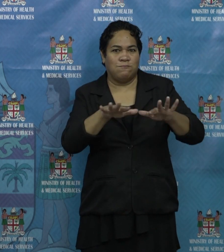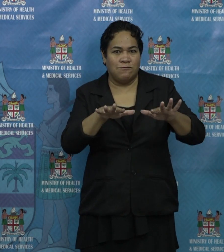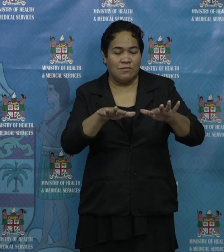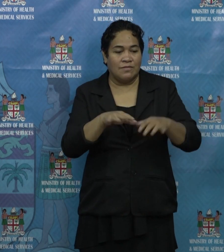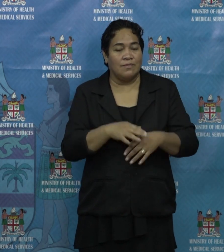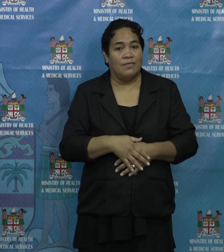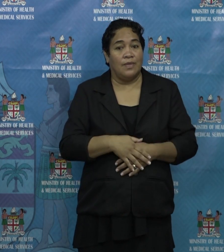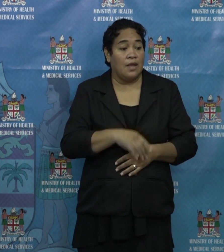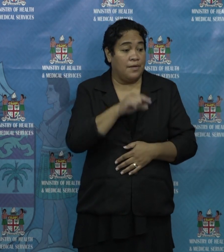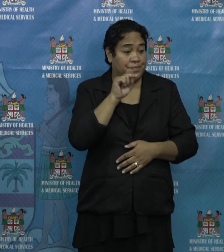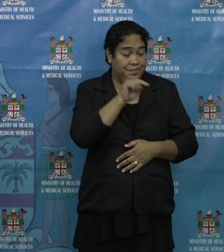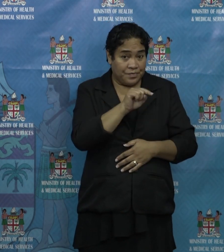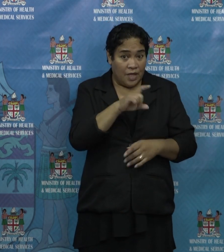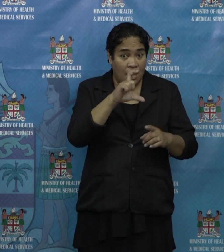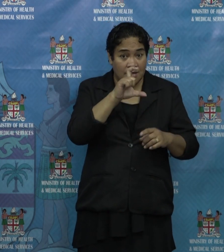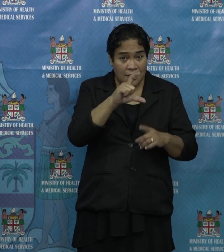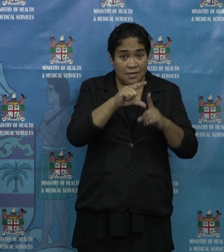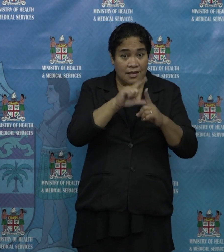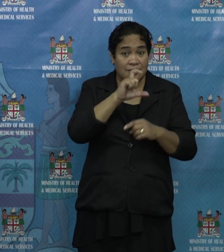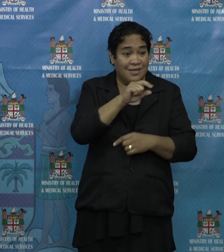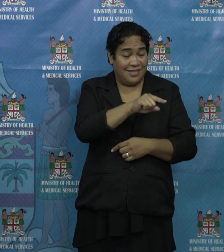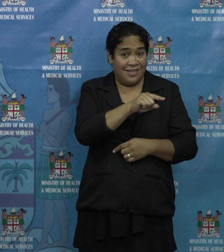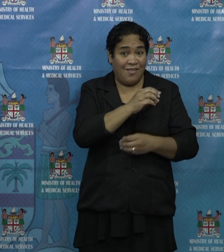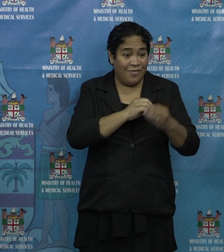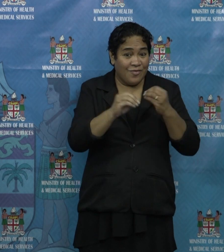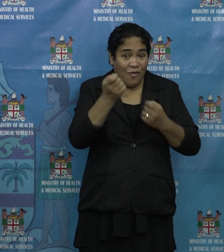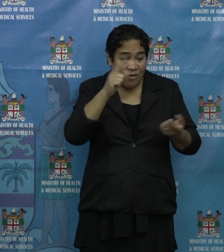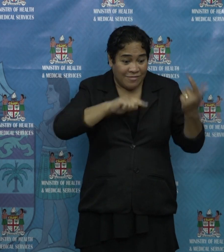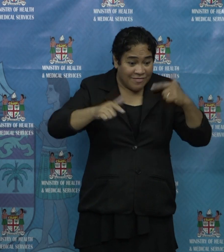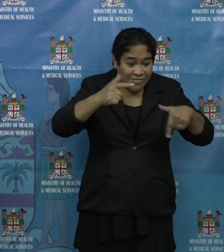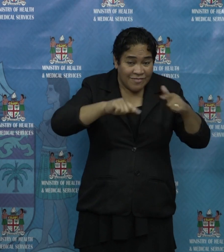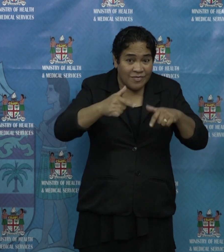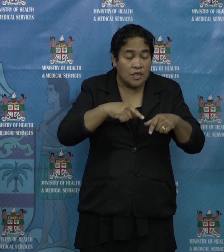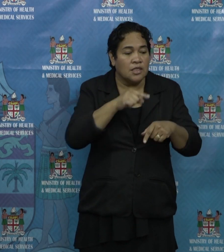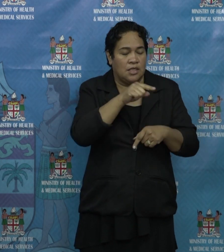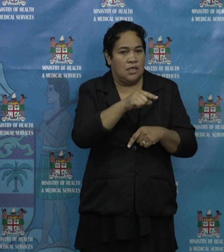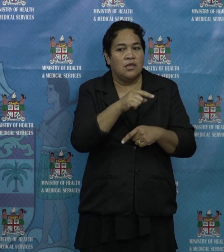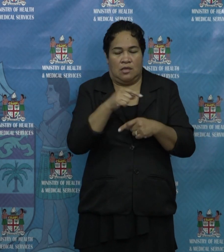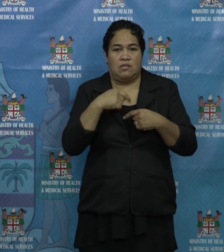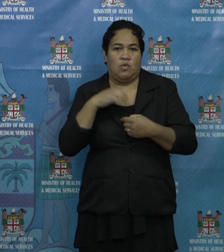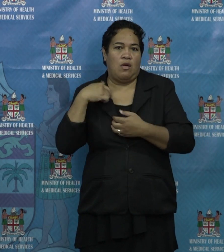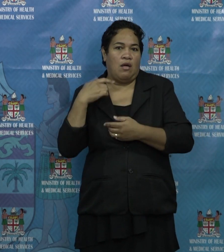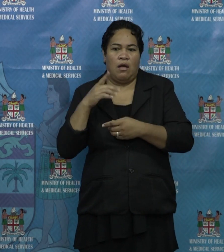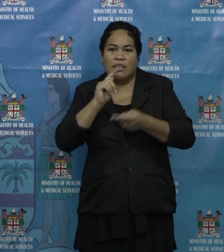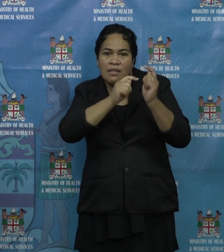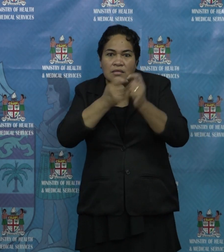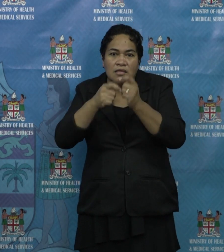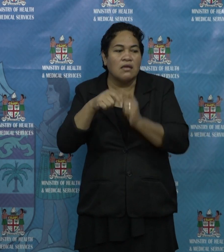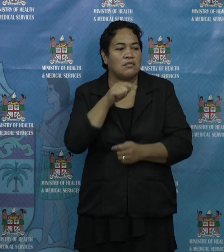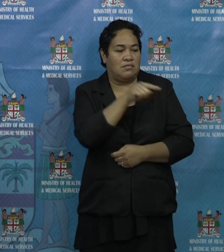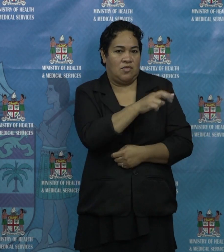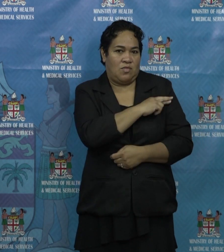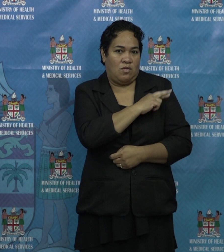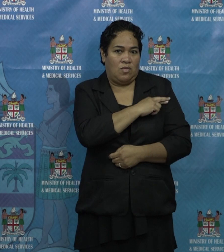The CDC handles the bulk of our testing, and we focused on bringing it back online as soon and as safely as possible.